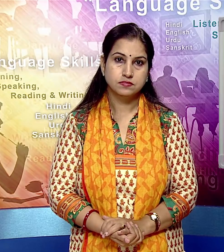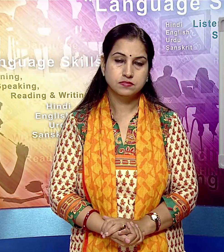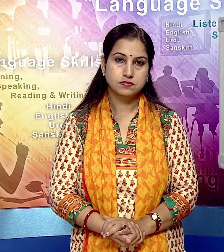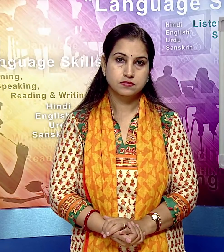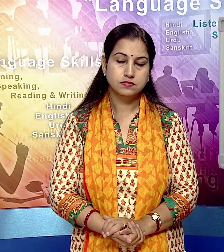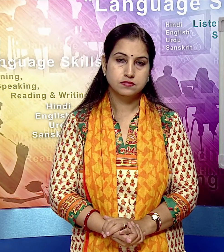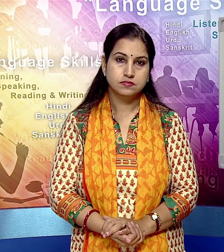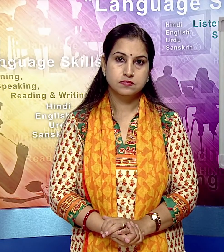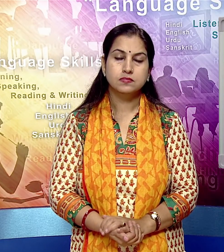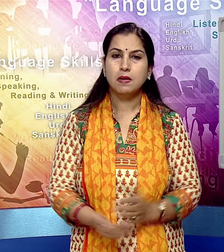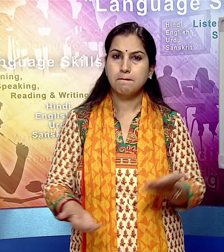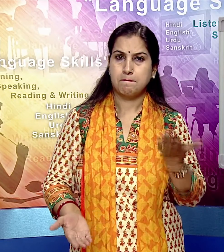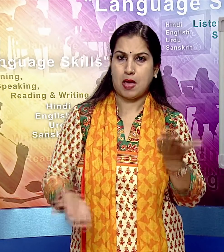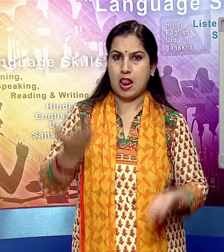provide balanced diet.